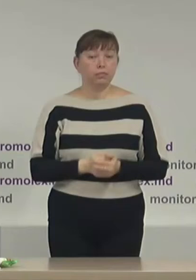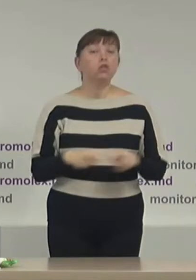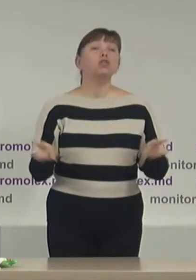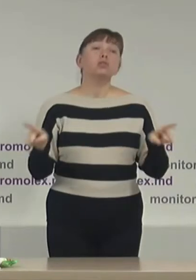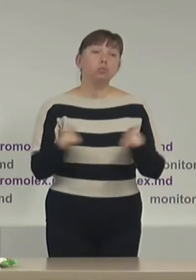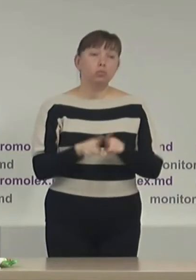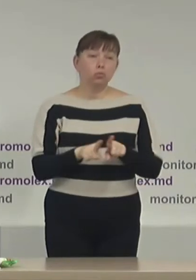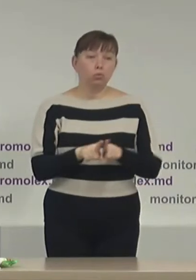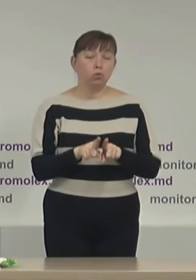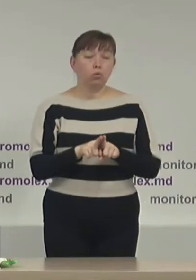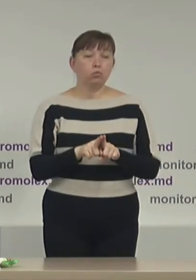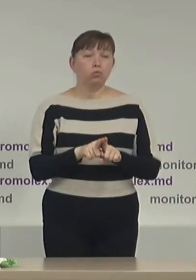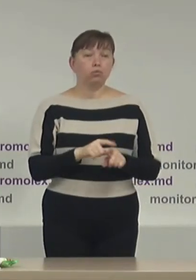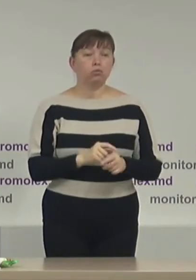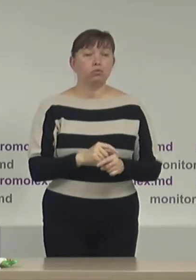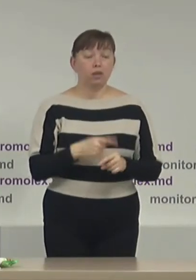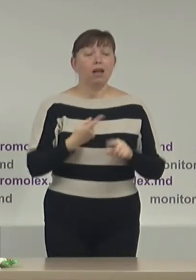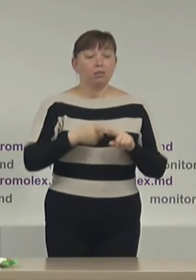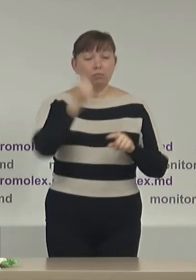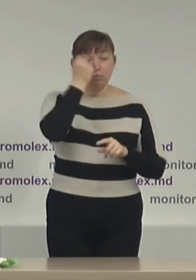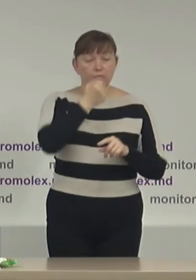in Romanian. However,